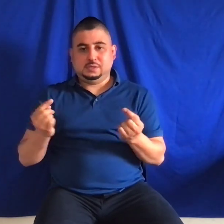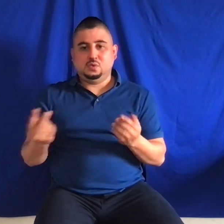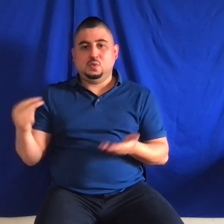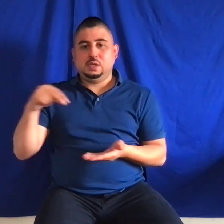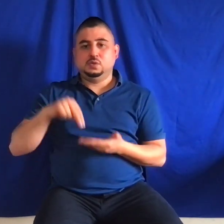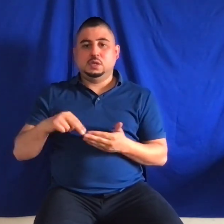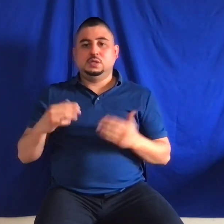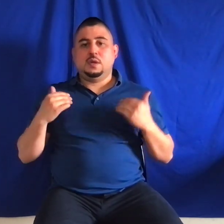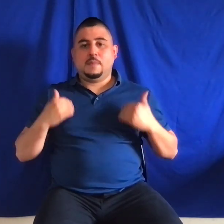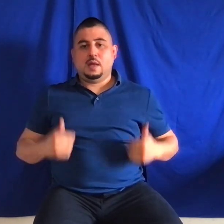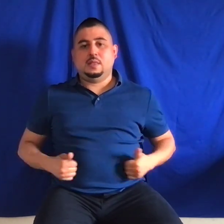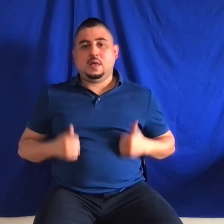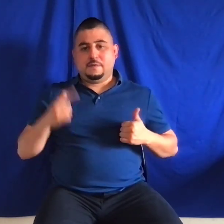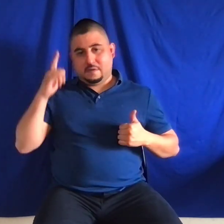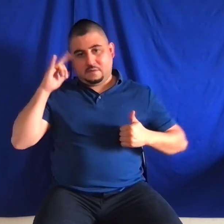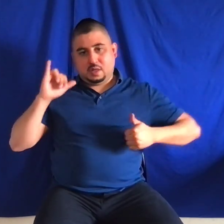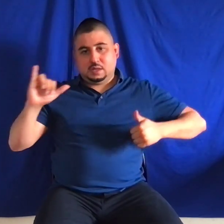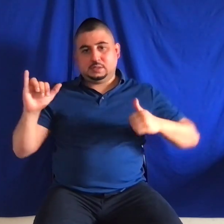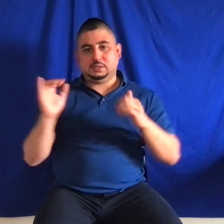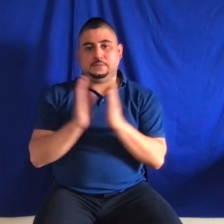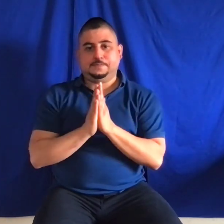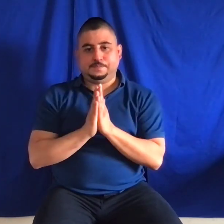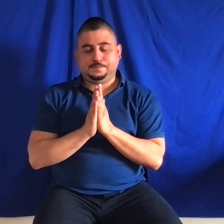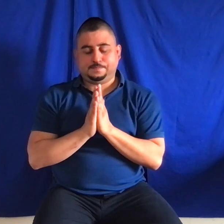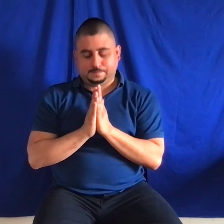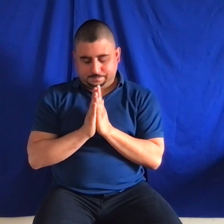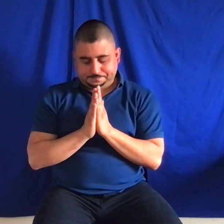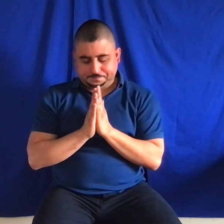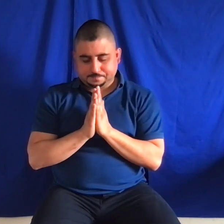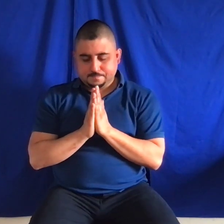body, and life everlasting. Amen.